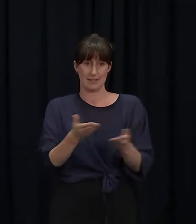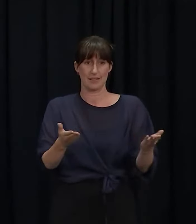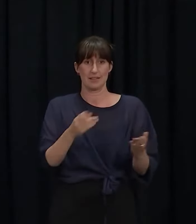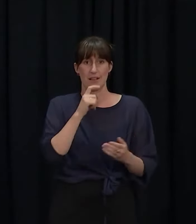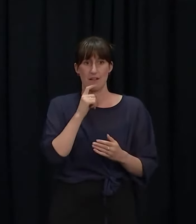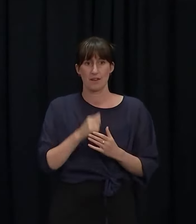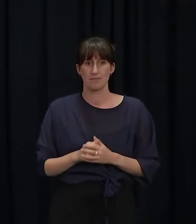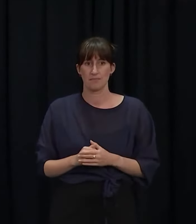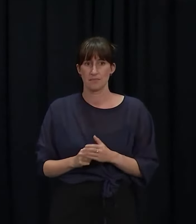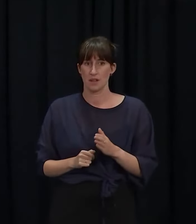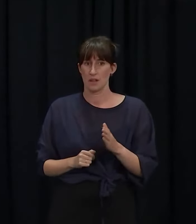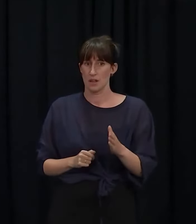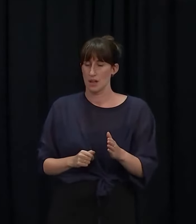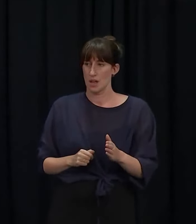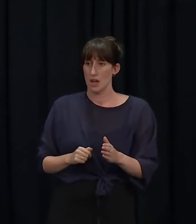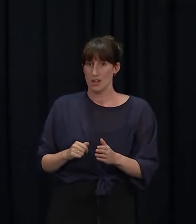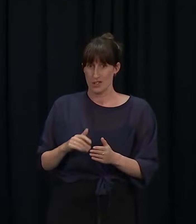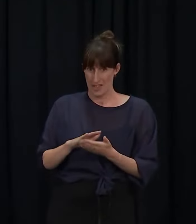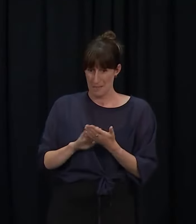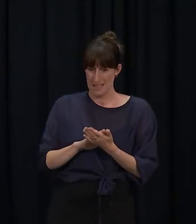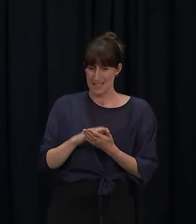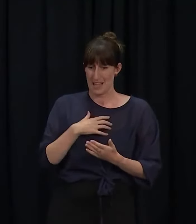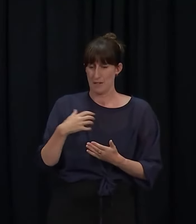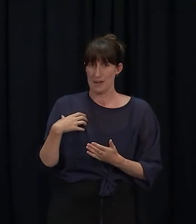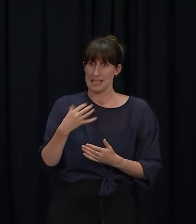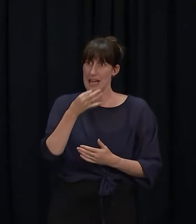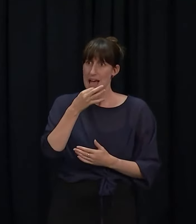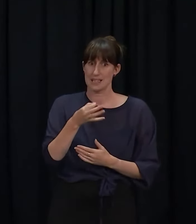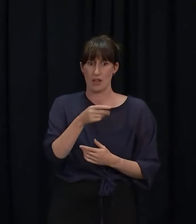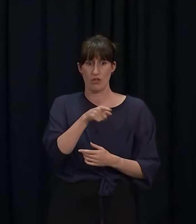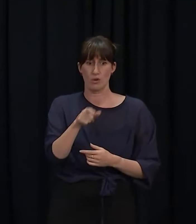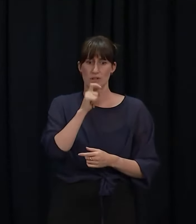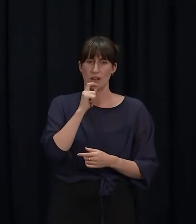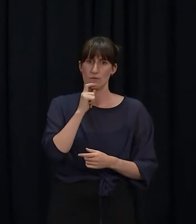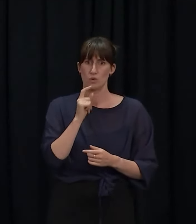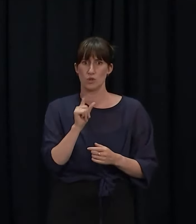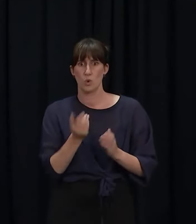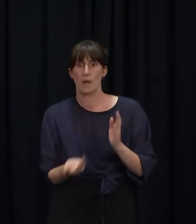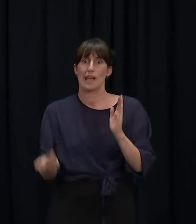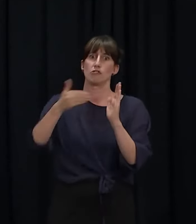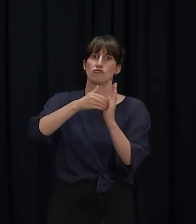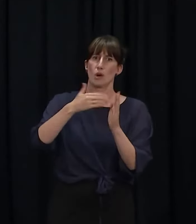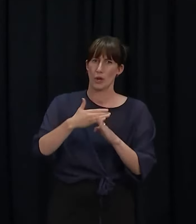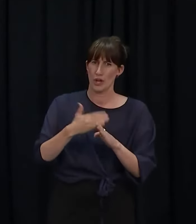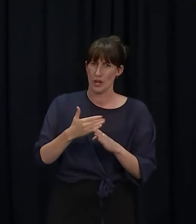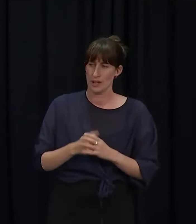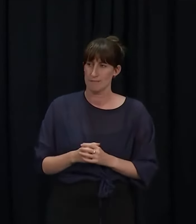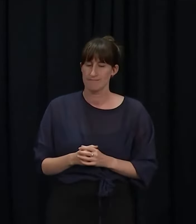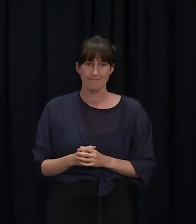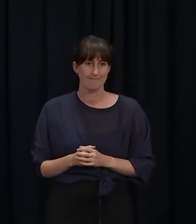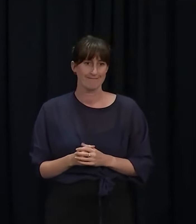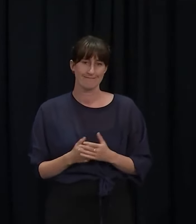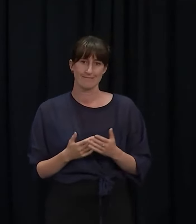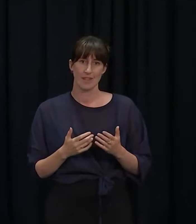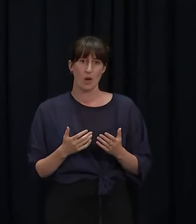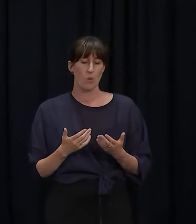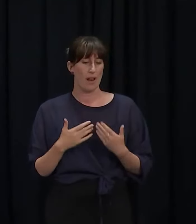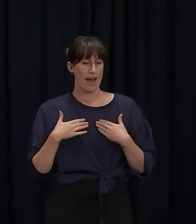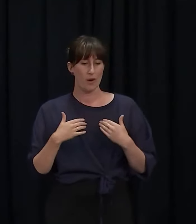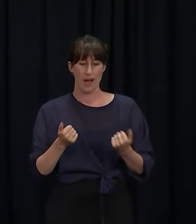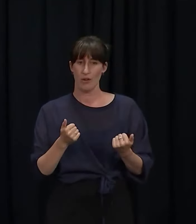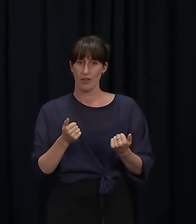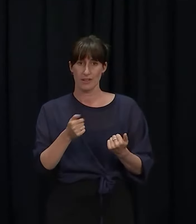critical workforce than the general population? Well, actually, our health workforce have been giving all the way through